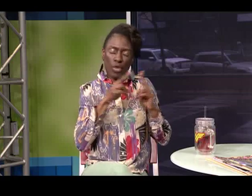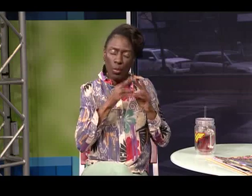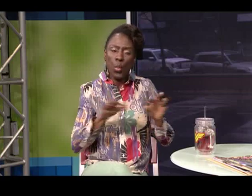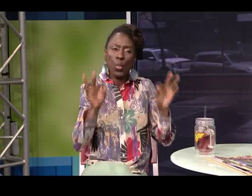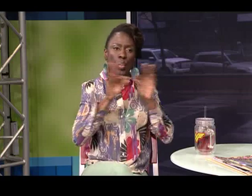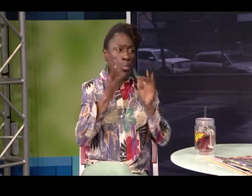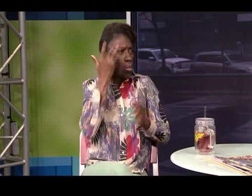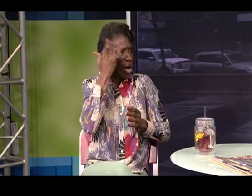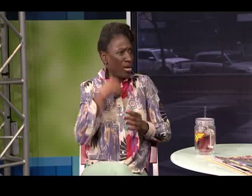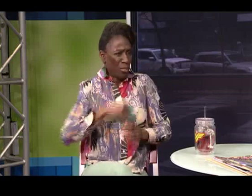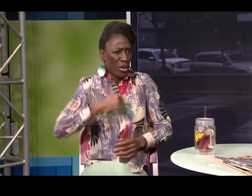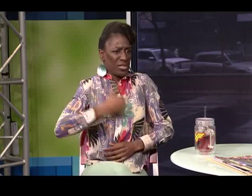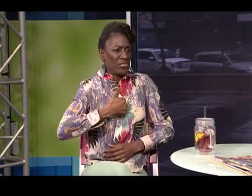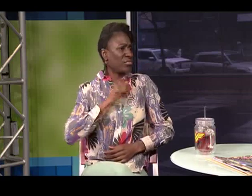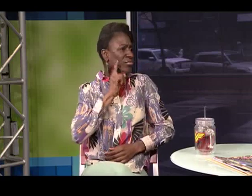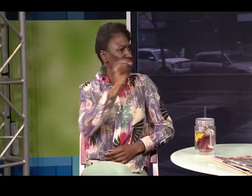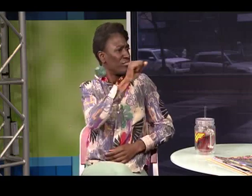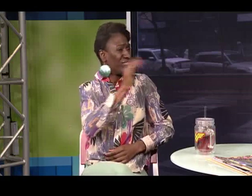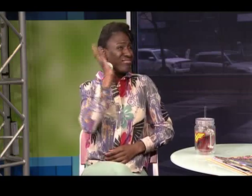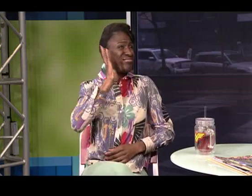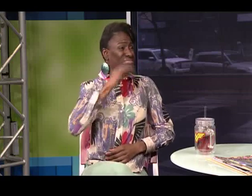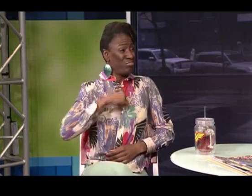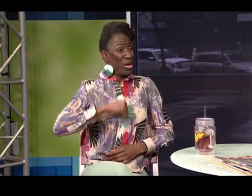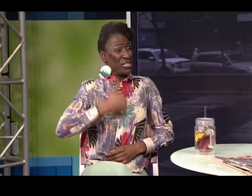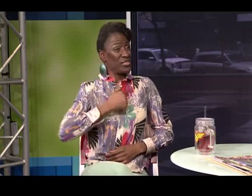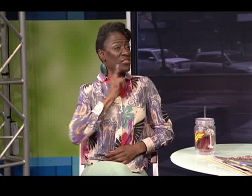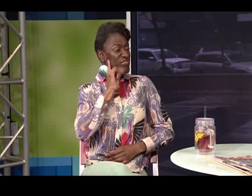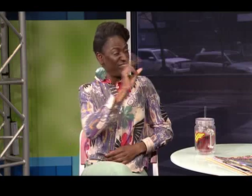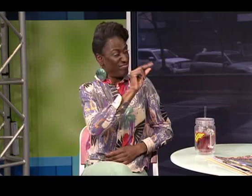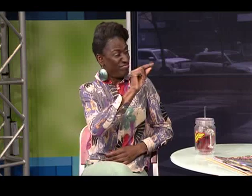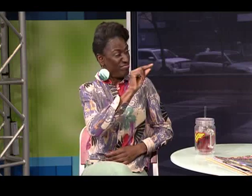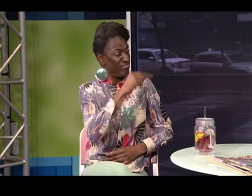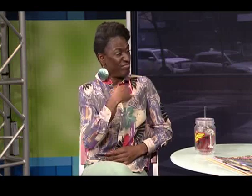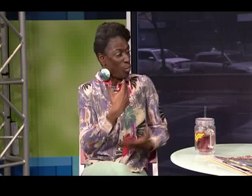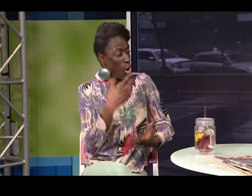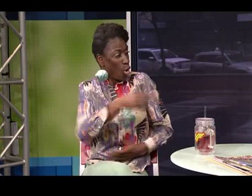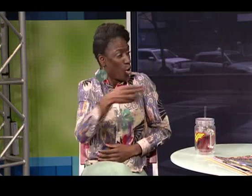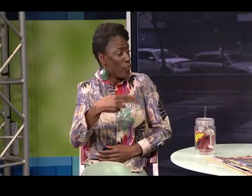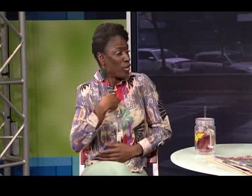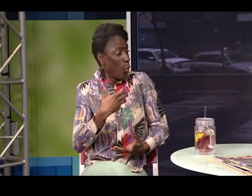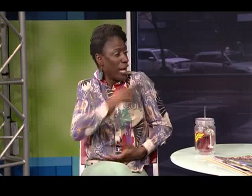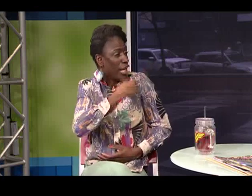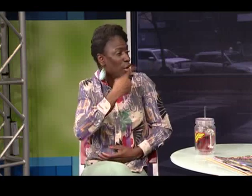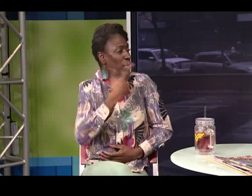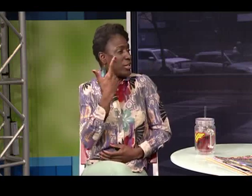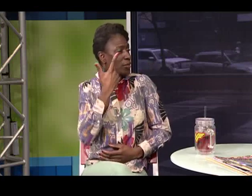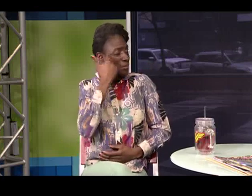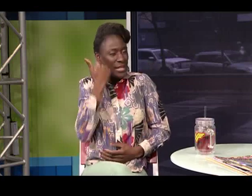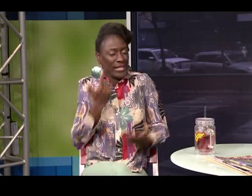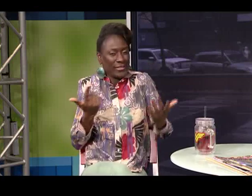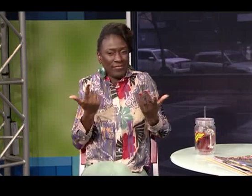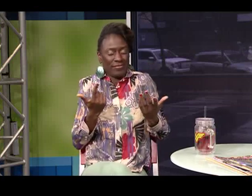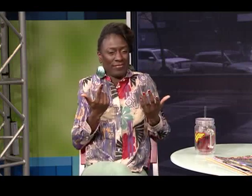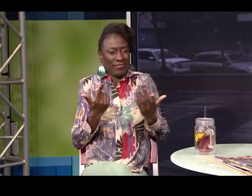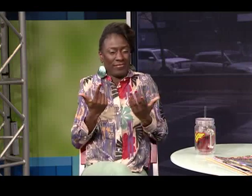equal citizens. And I really think it's important to be proud of being deaf. I didn't think that way when I was a kid. I